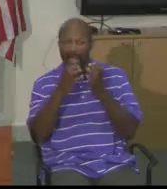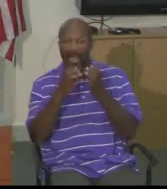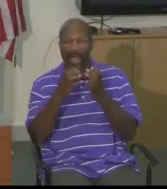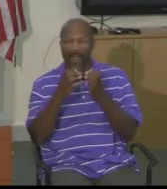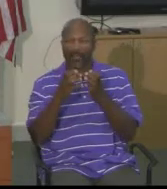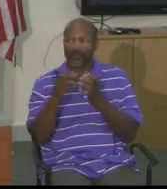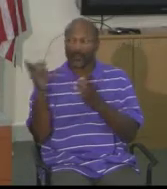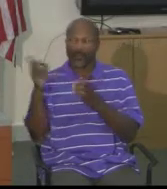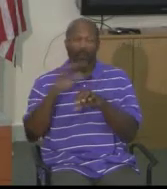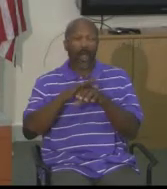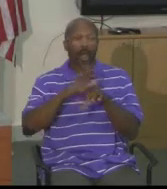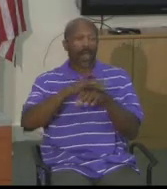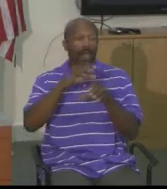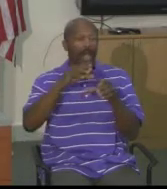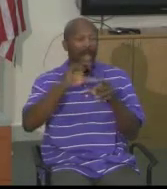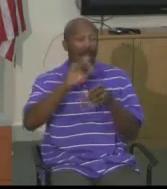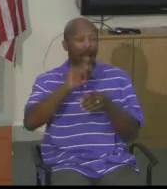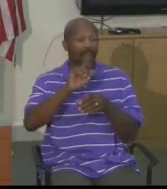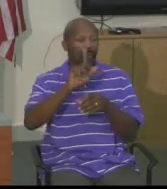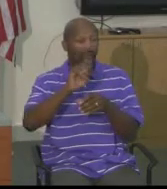take it off the outline and change the outline.